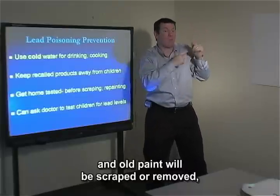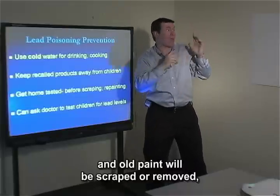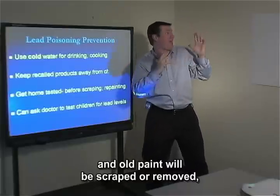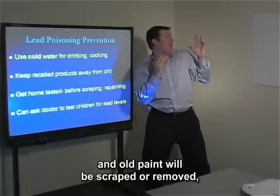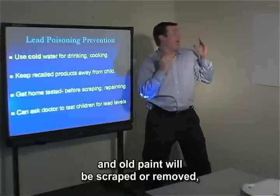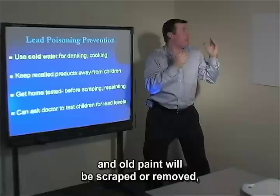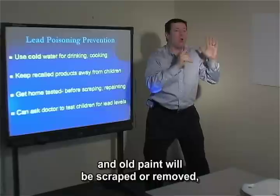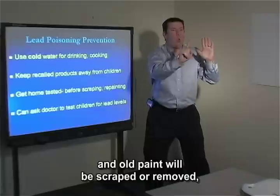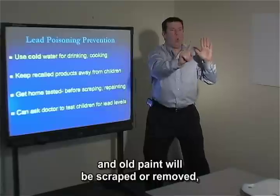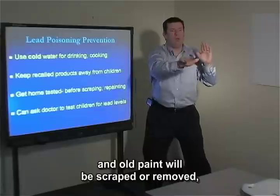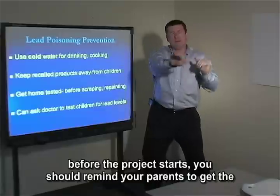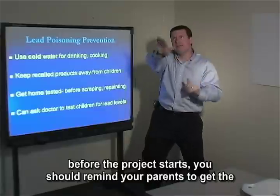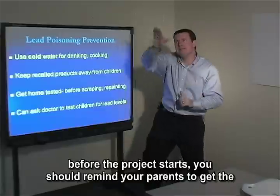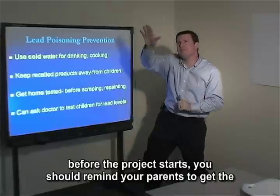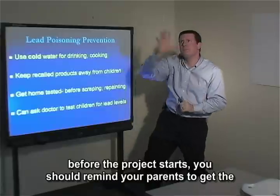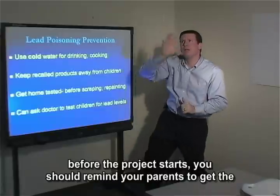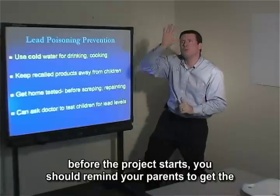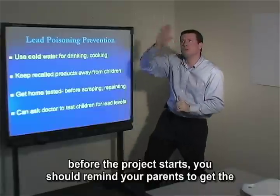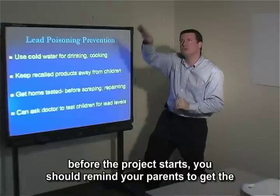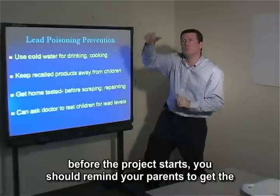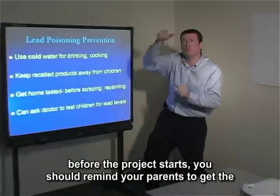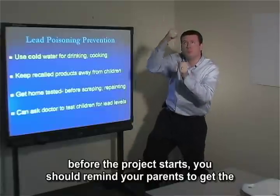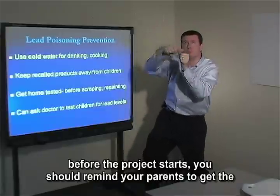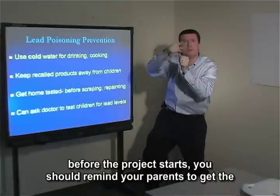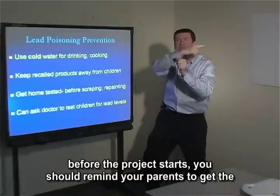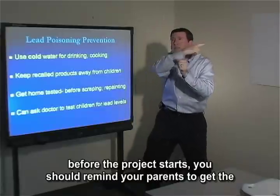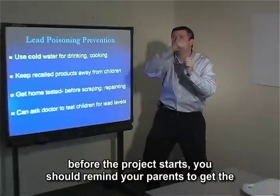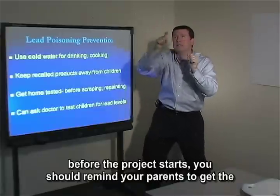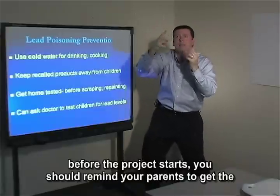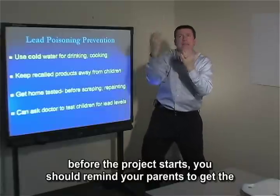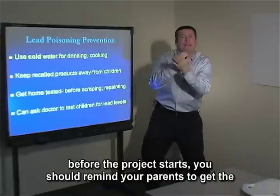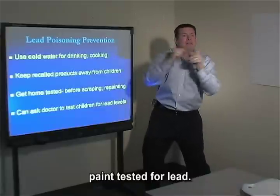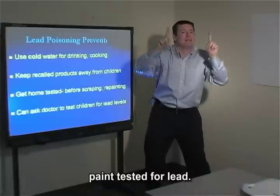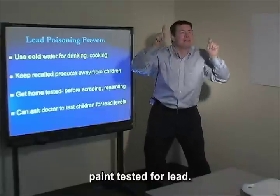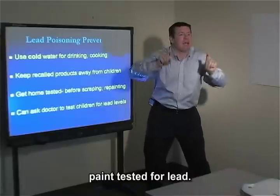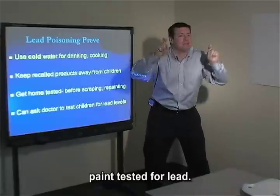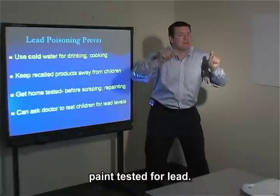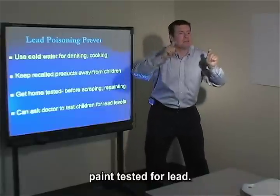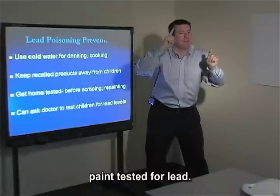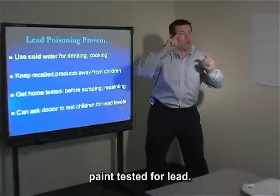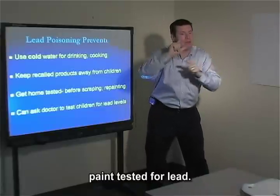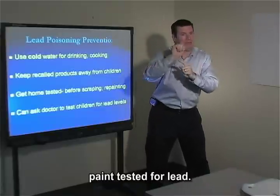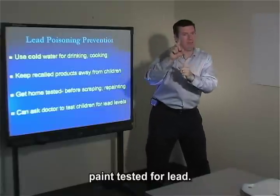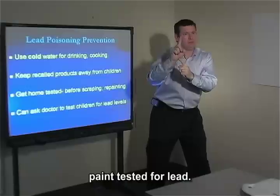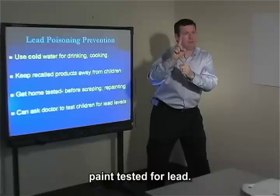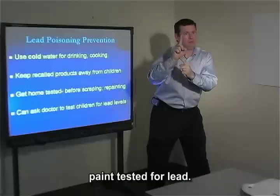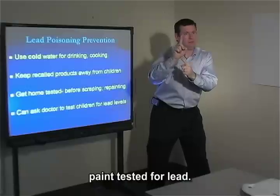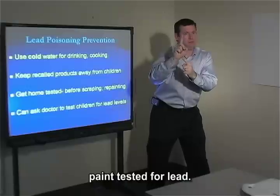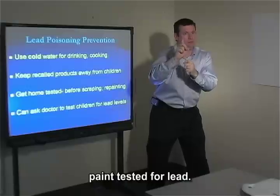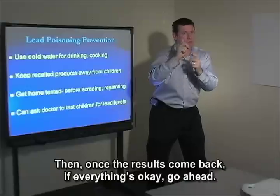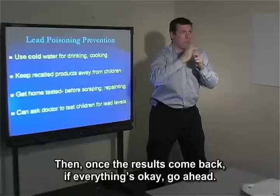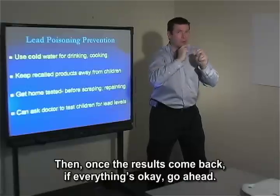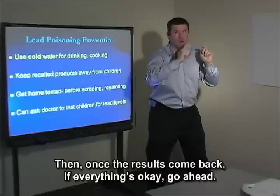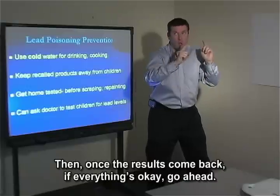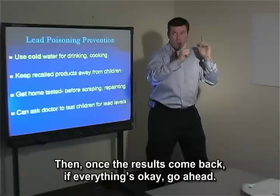removed, before the project starts, you should remind your parents to get the paint tested for lead. Then, once the results